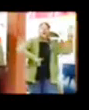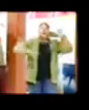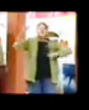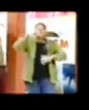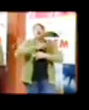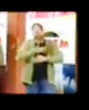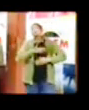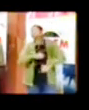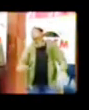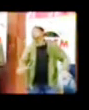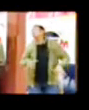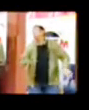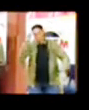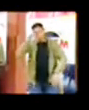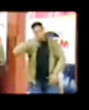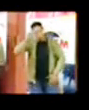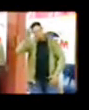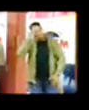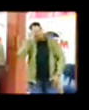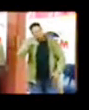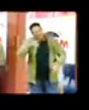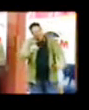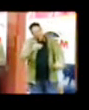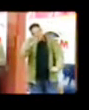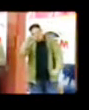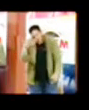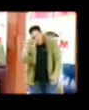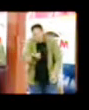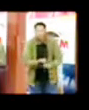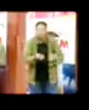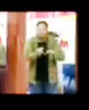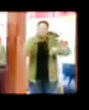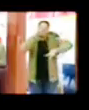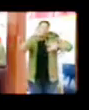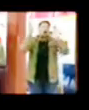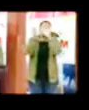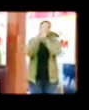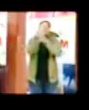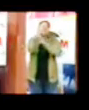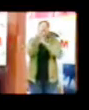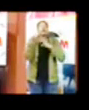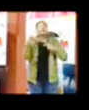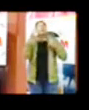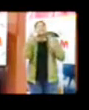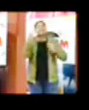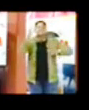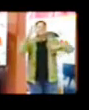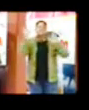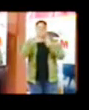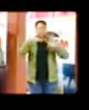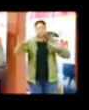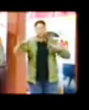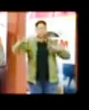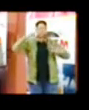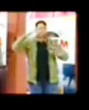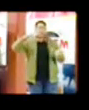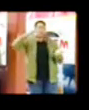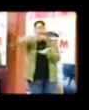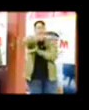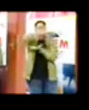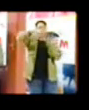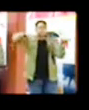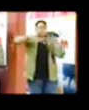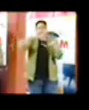to experience. Looking at the image here now, we see again a satellite imagery showing the cloud mass